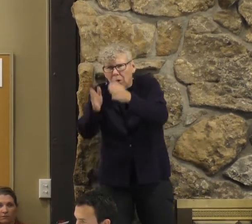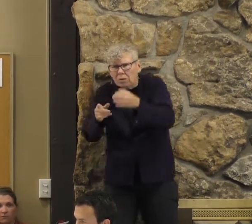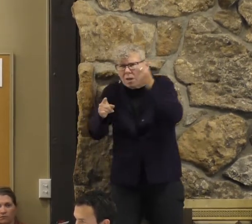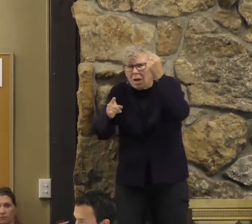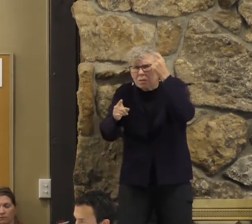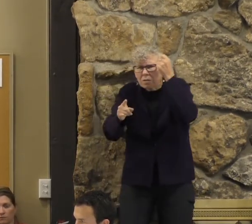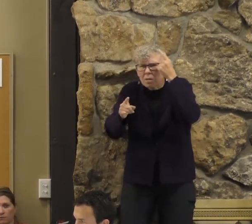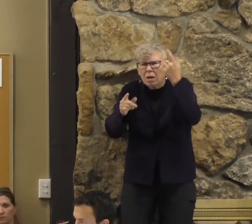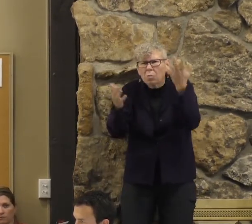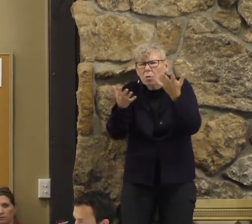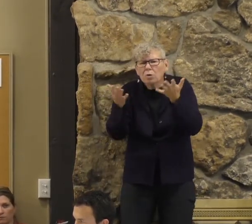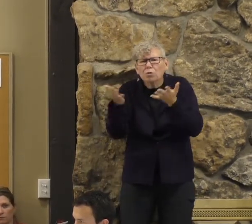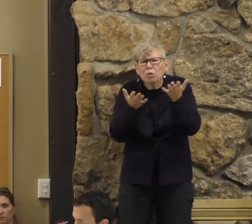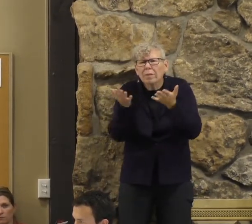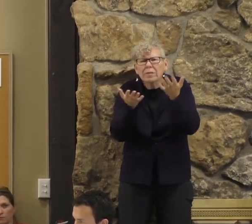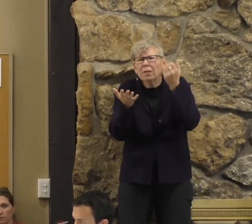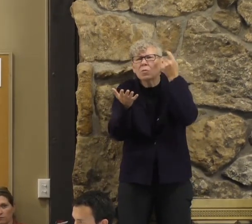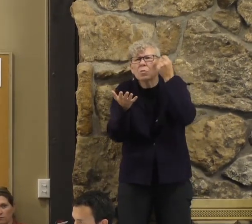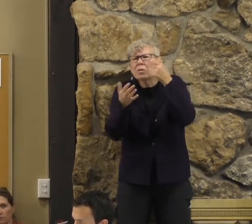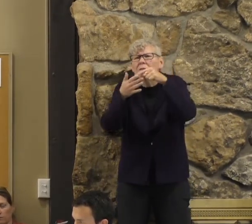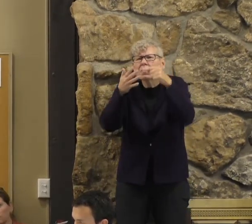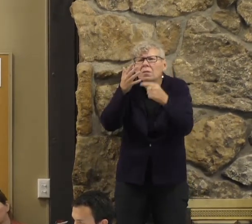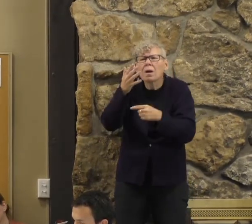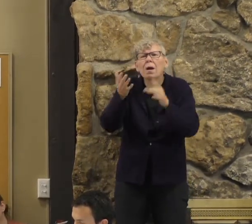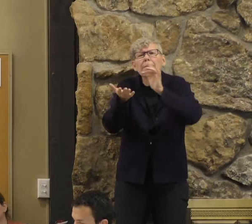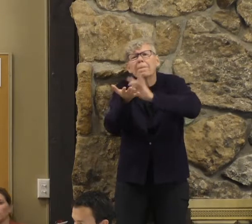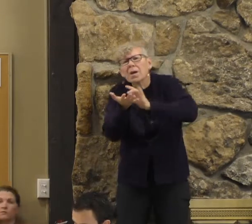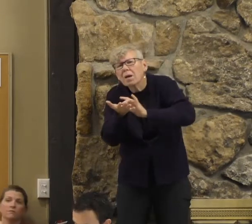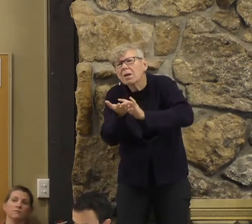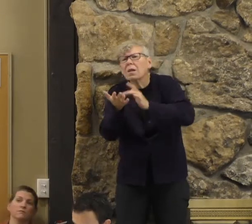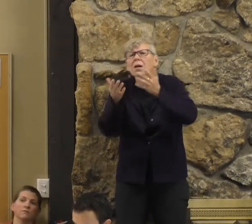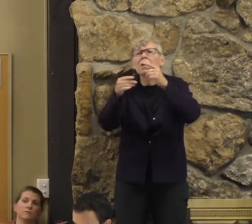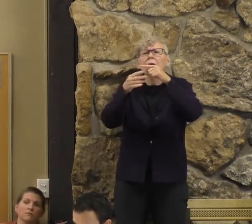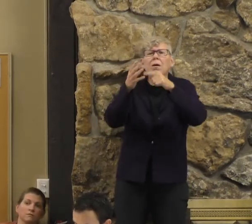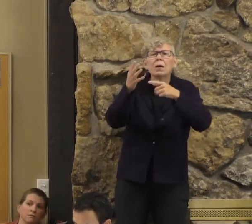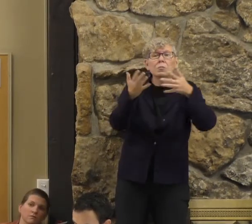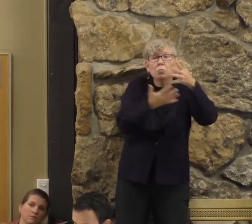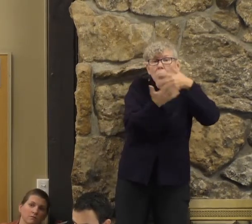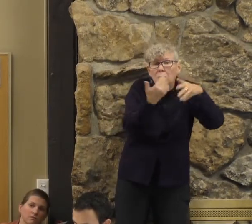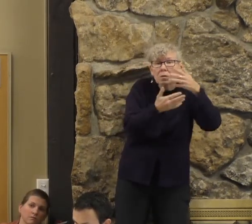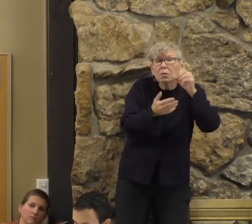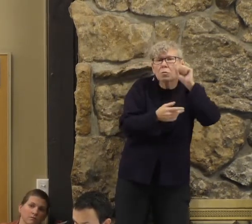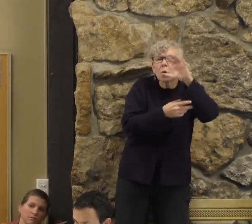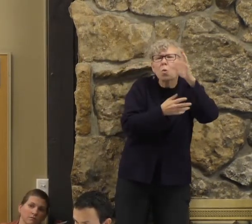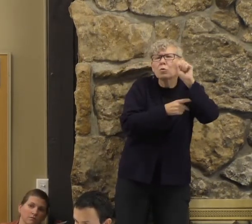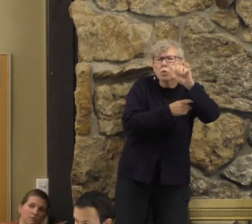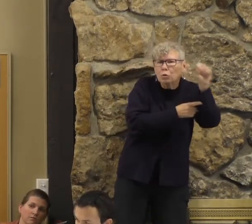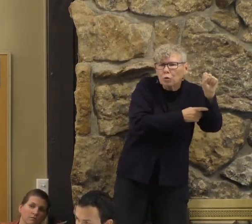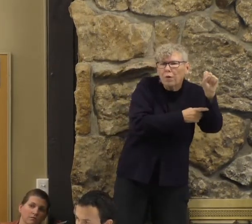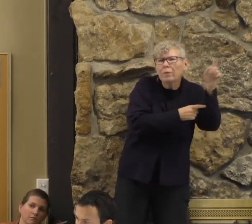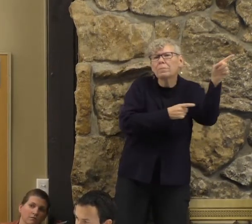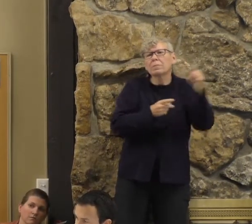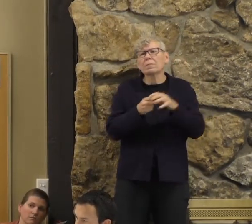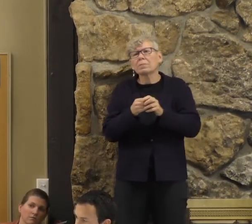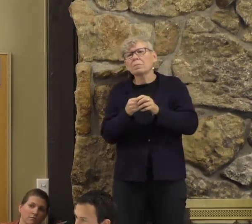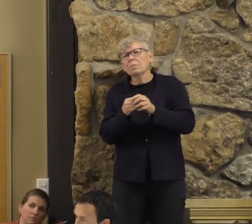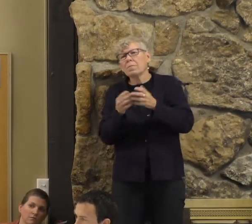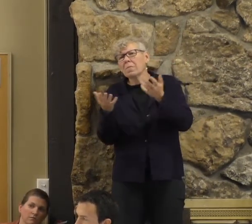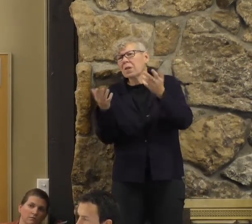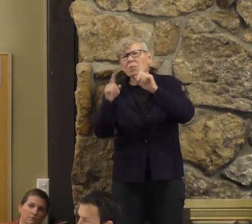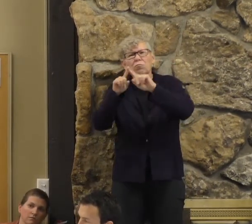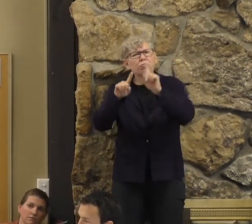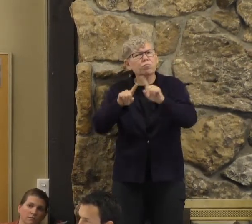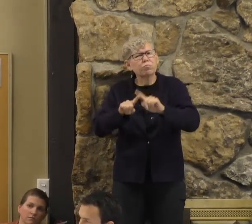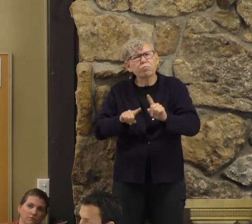services, medical and social services within the community. So I could see where a care coordinator could be